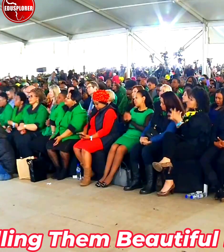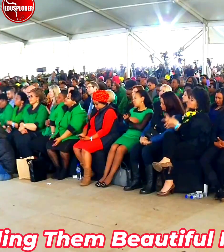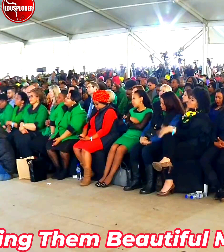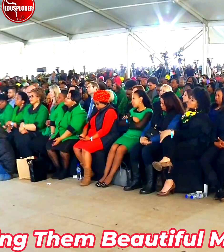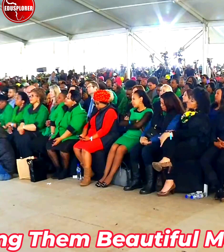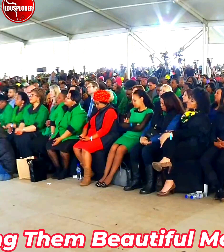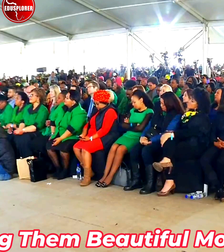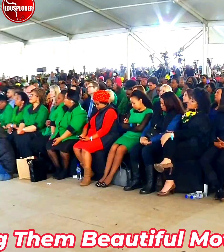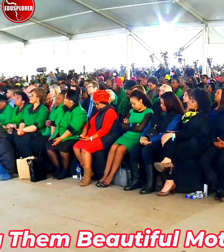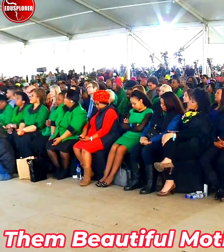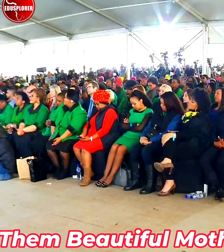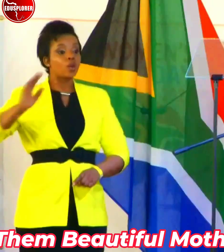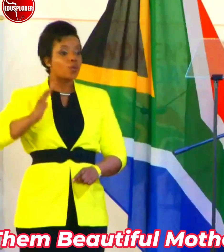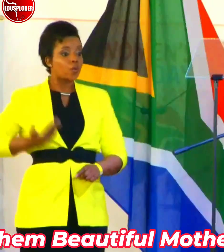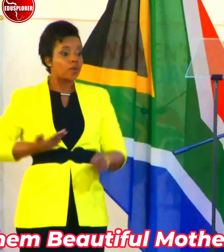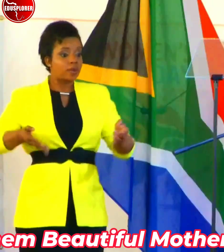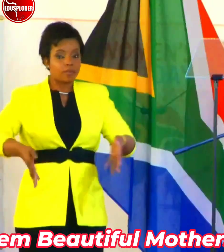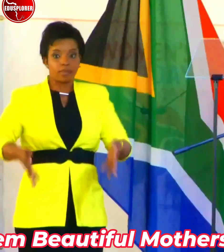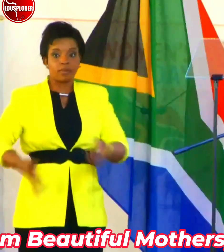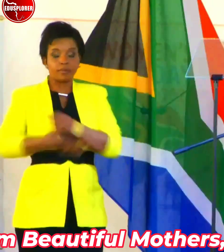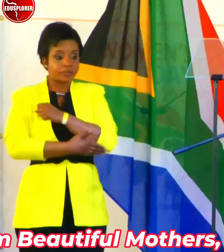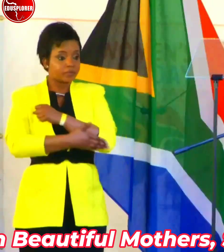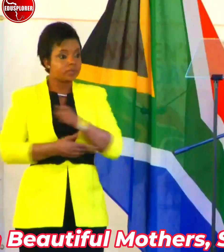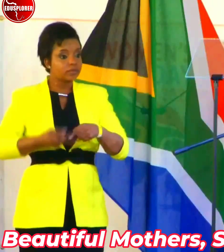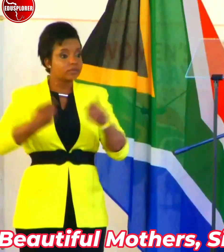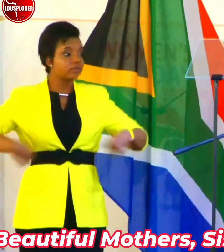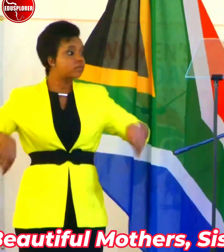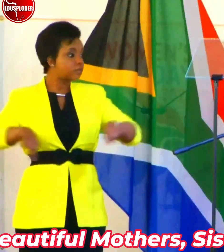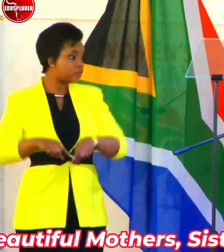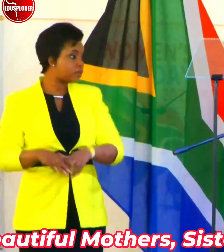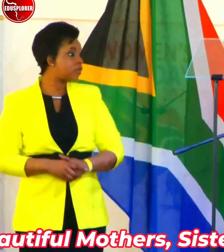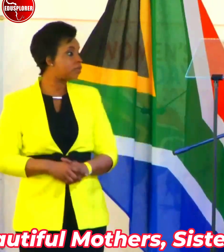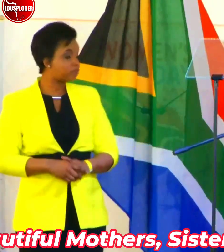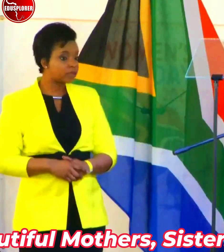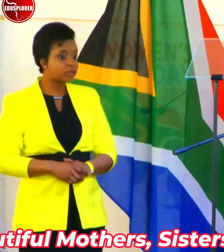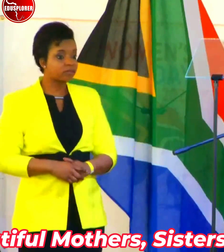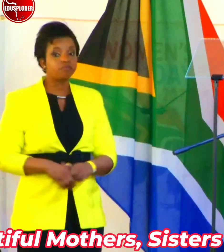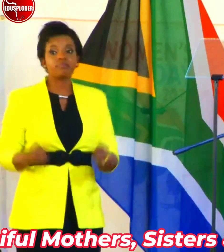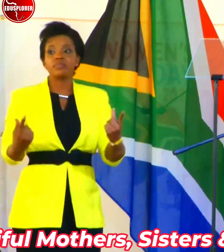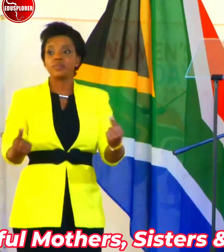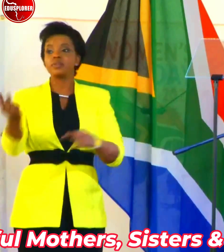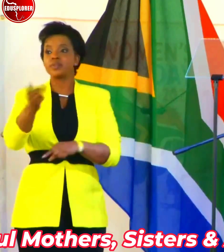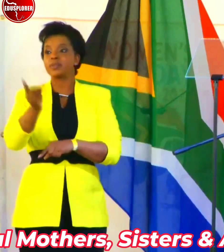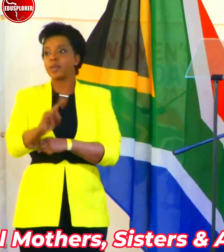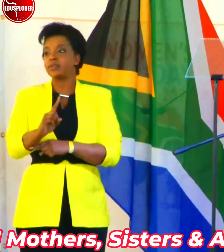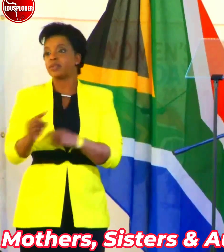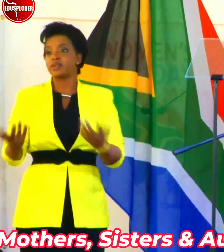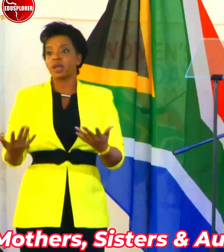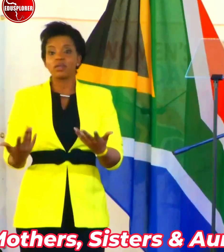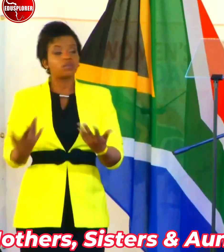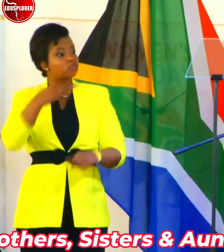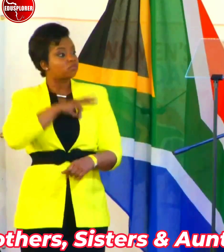The women of our country today run businesses. They earn livings. They